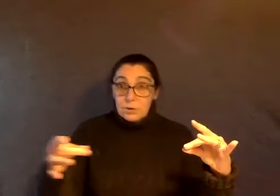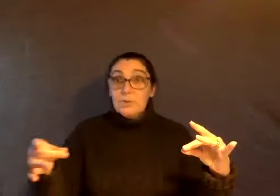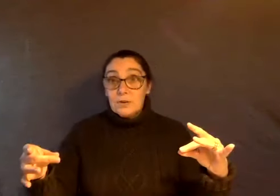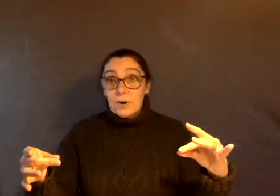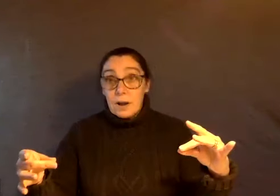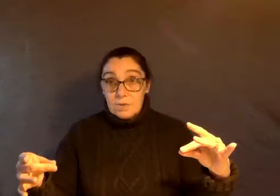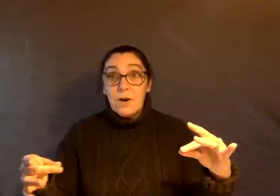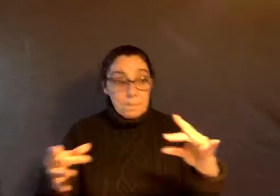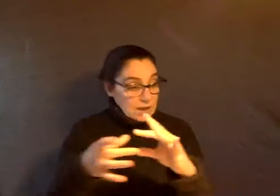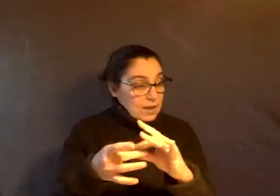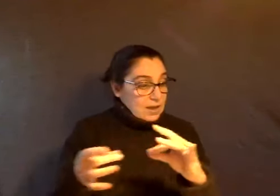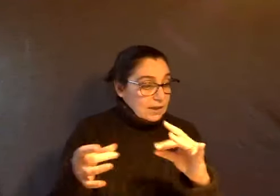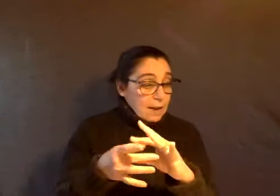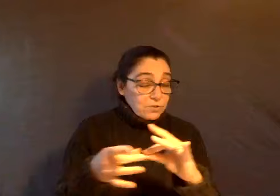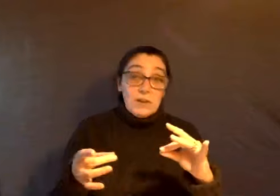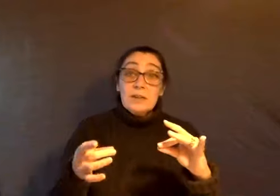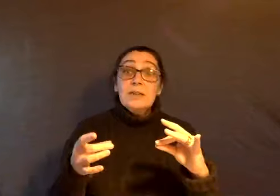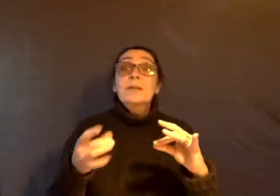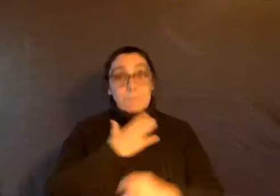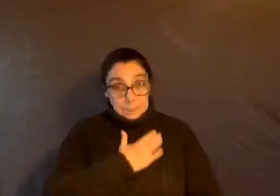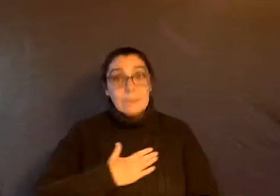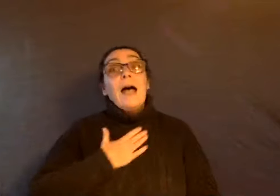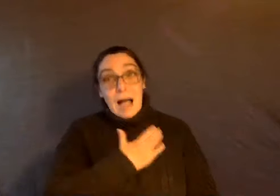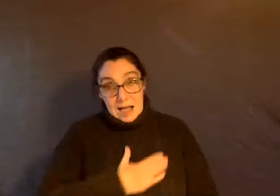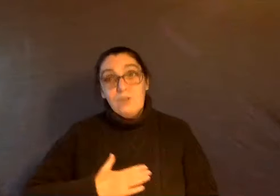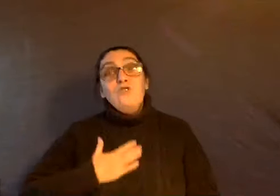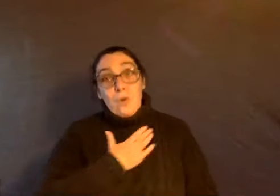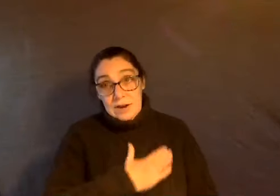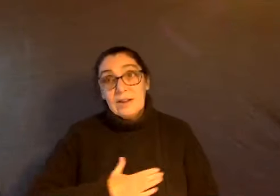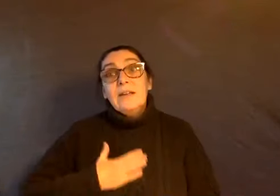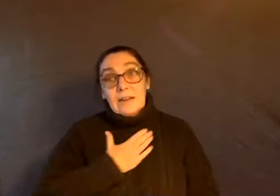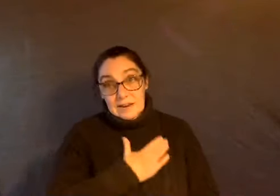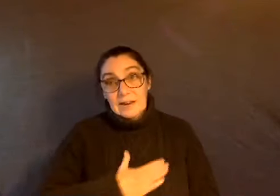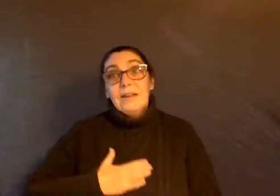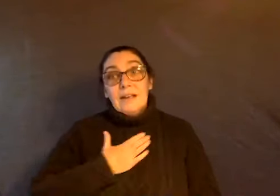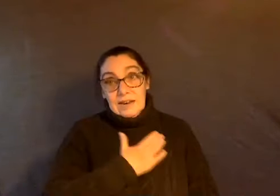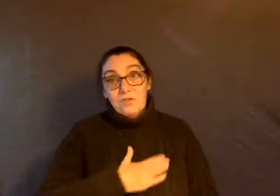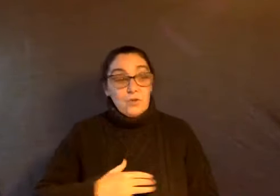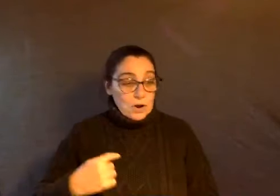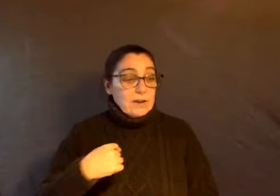that's where it comes from. Captions, enjoy, enjoy.